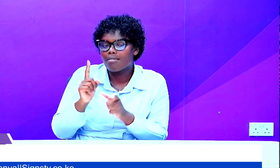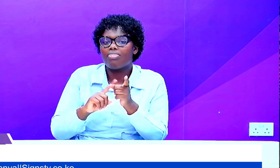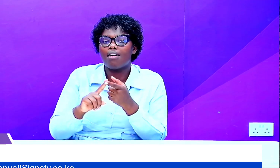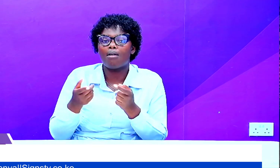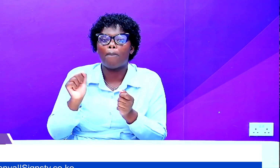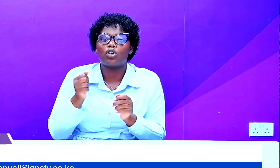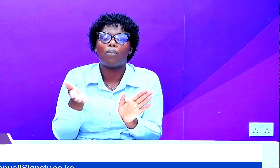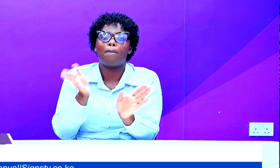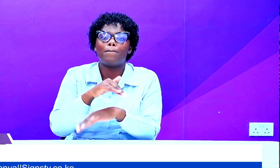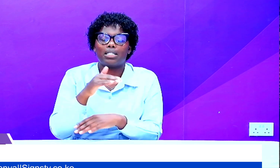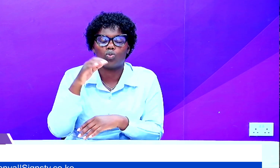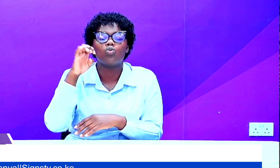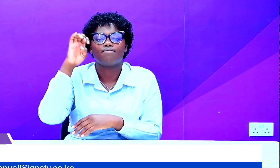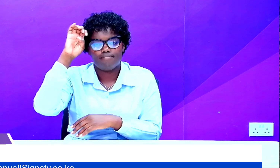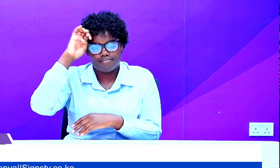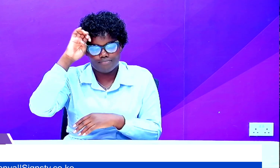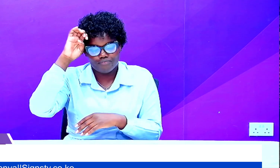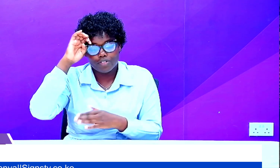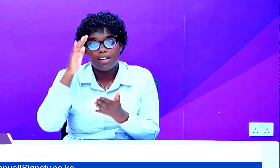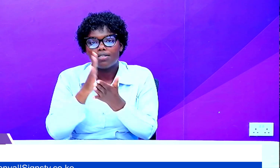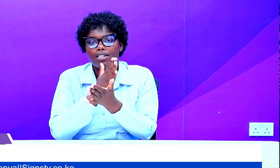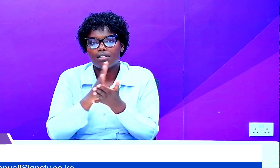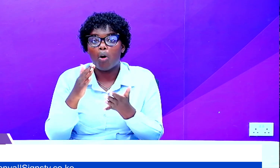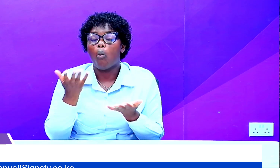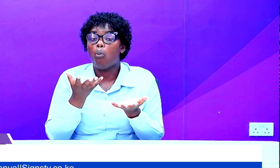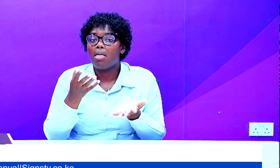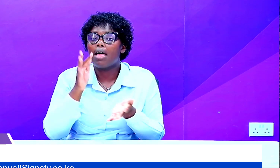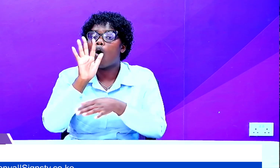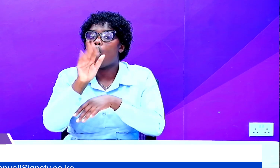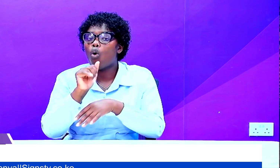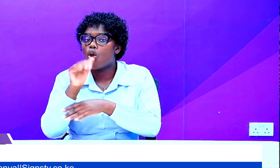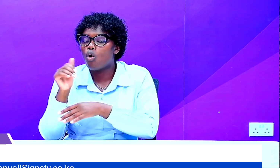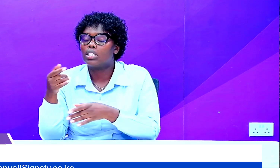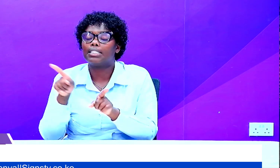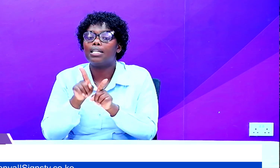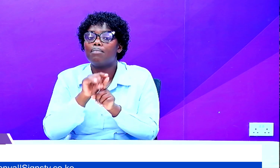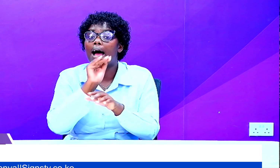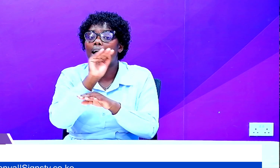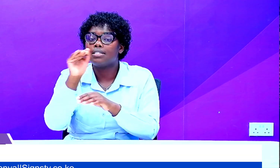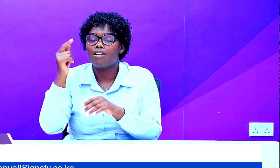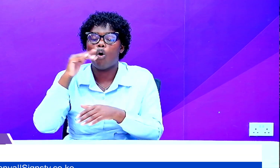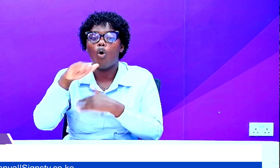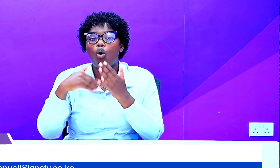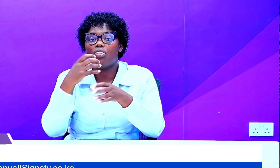So they need to address the issues in the health sector before they take the education sector.